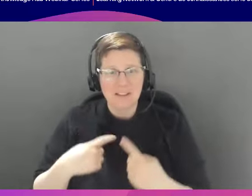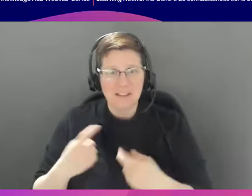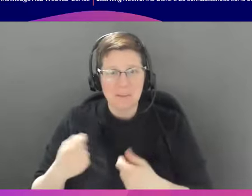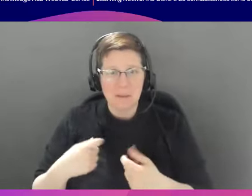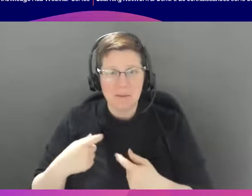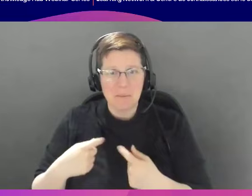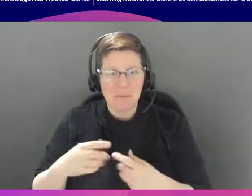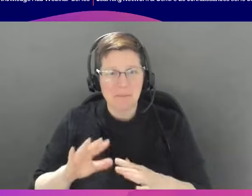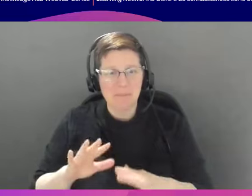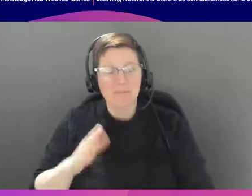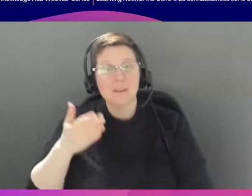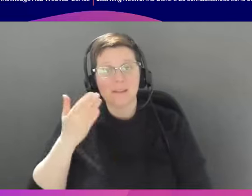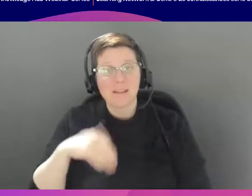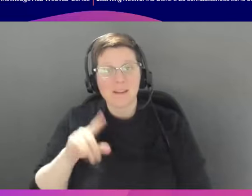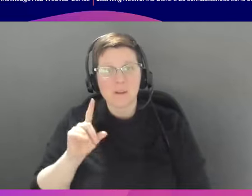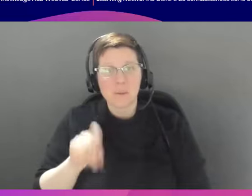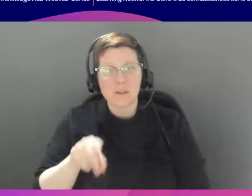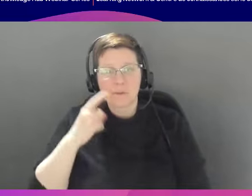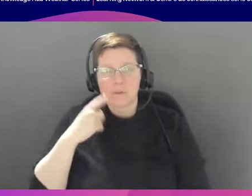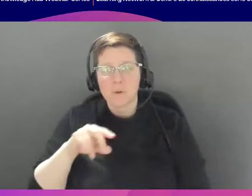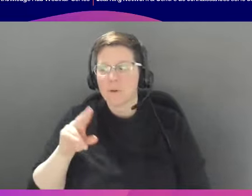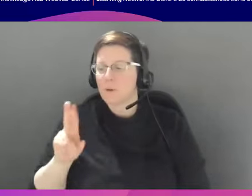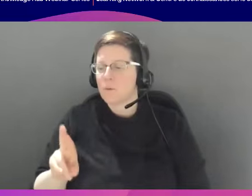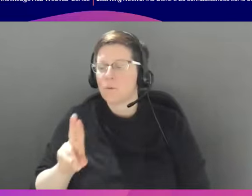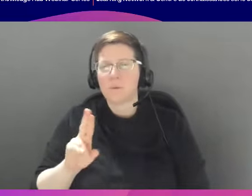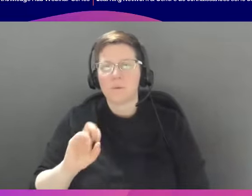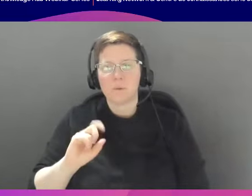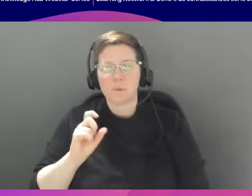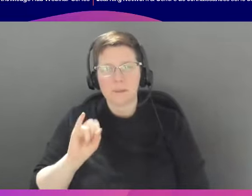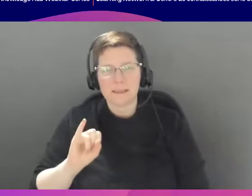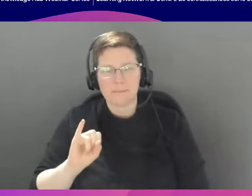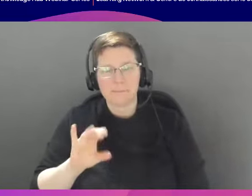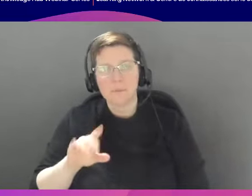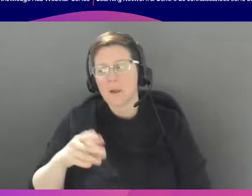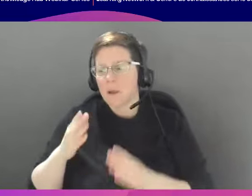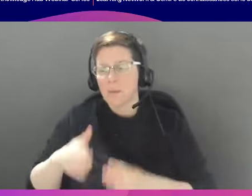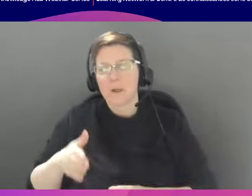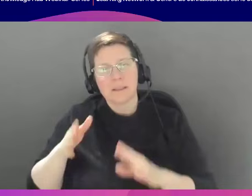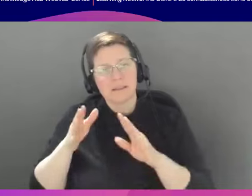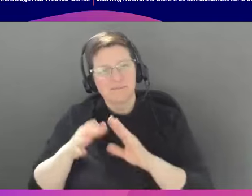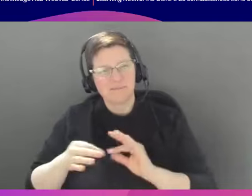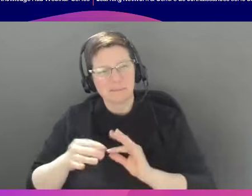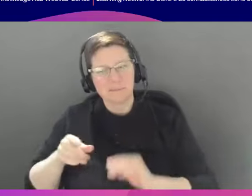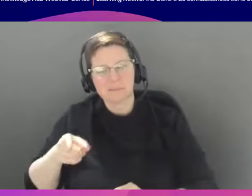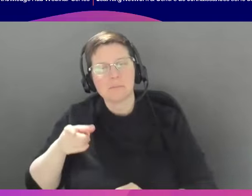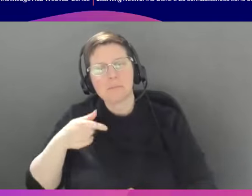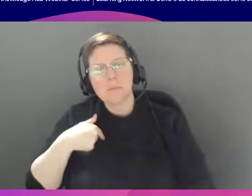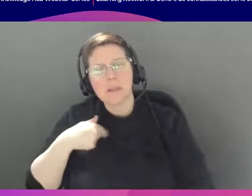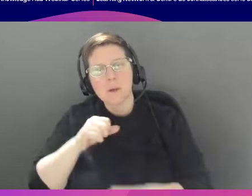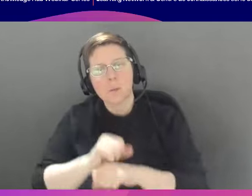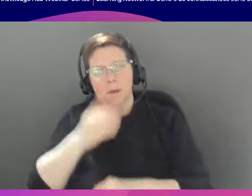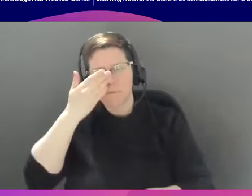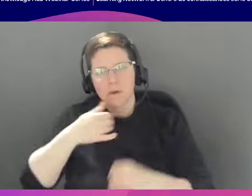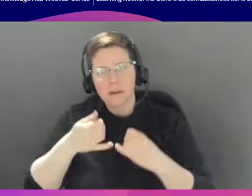so the next question is for you, Ruxi. So someone's wondering, they mentioned they're working in frontline capacity, and they're wondering if you have